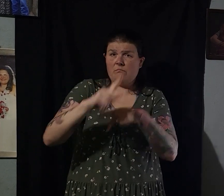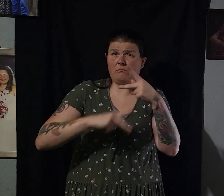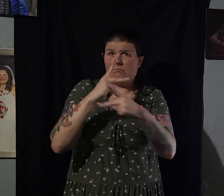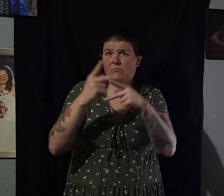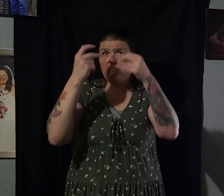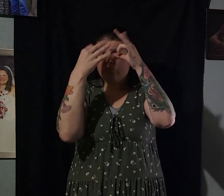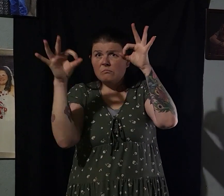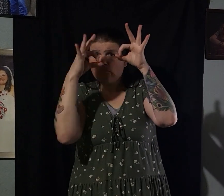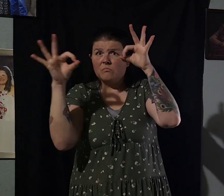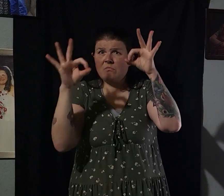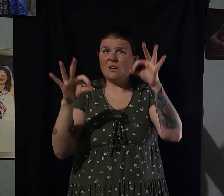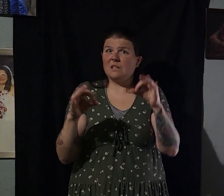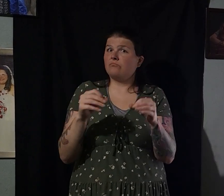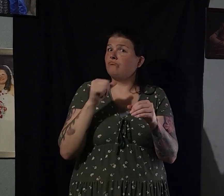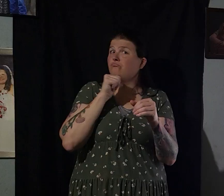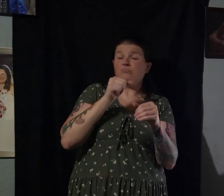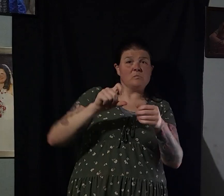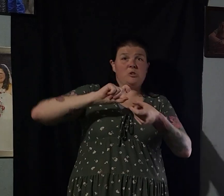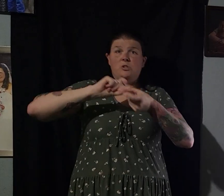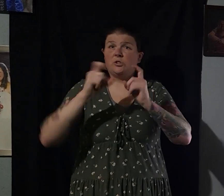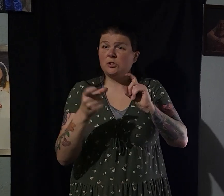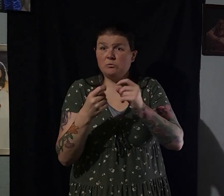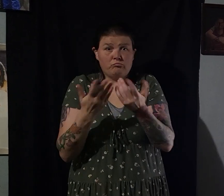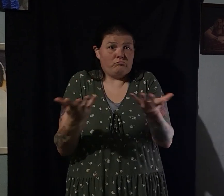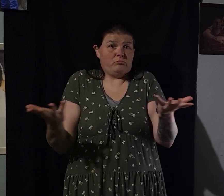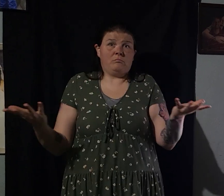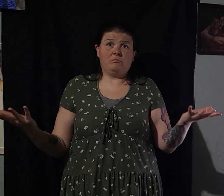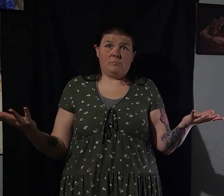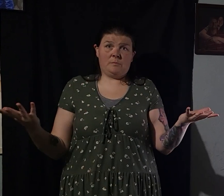that hardly change color at all.